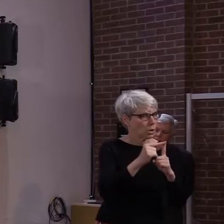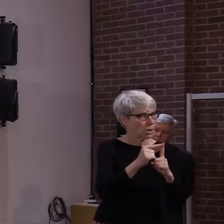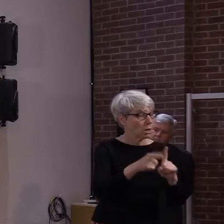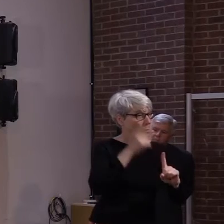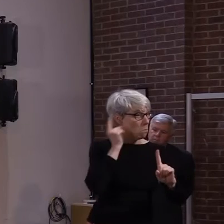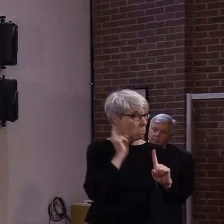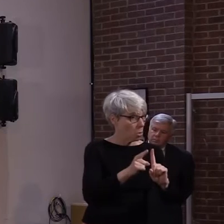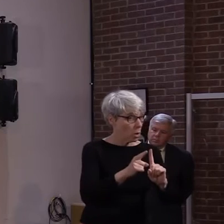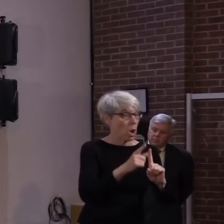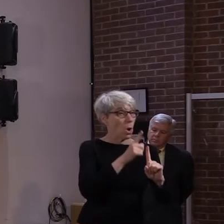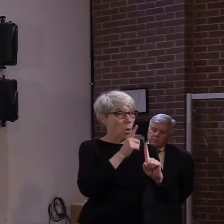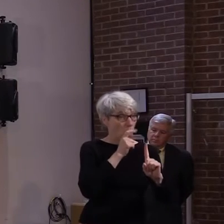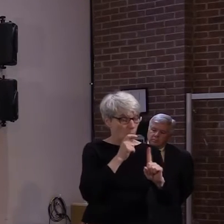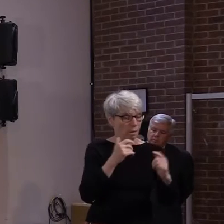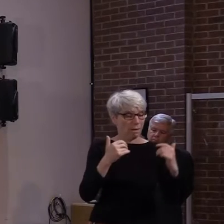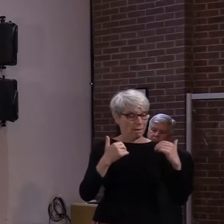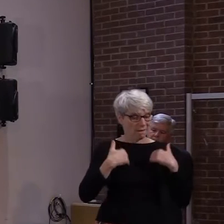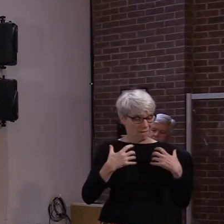official,